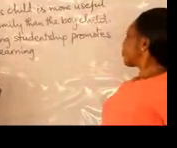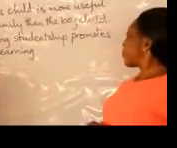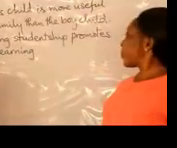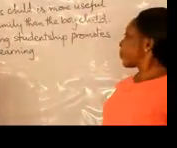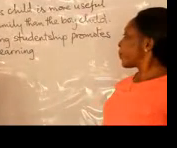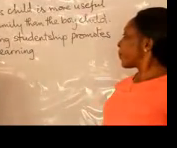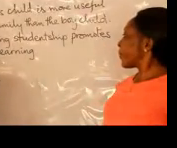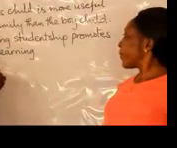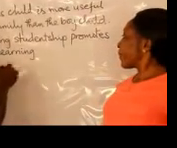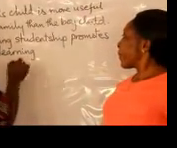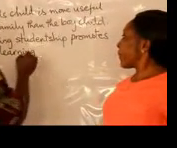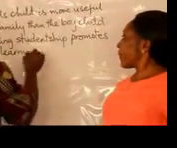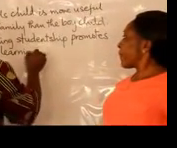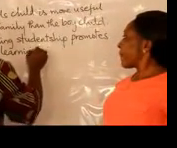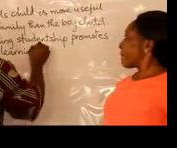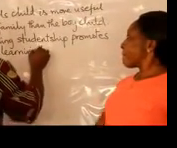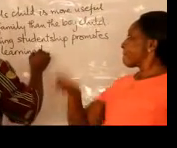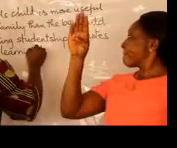Better learning